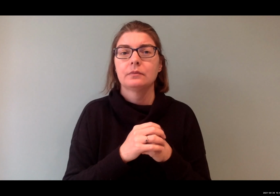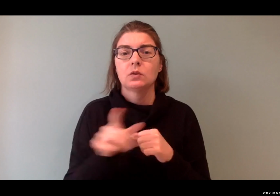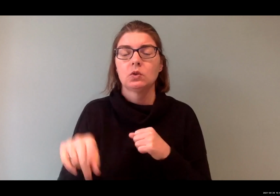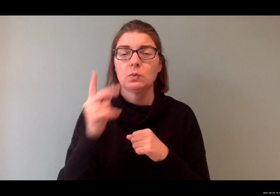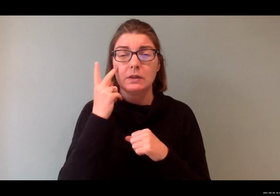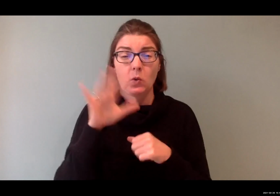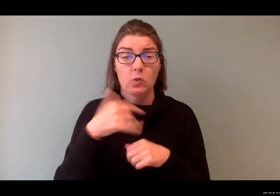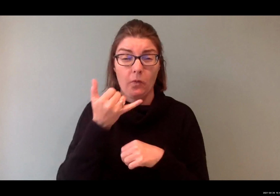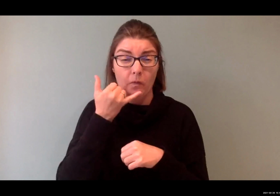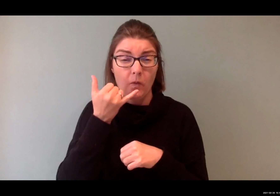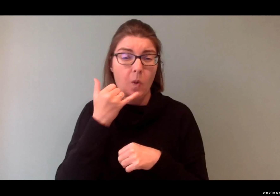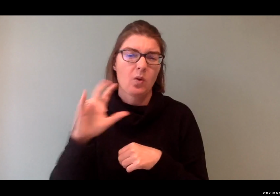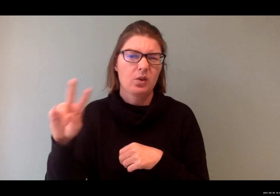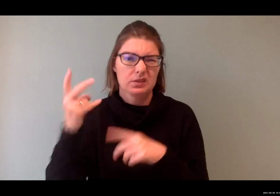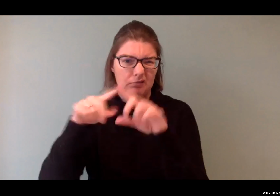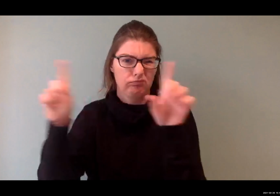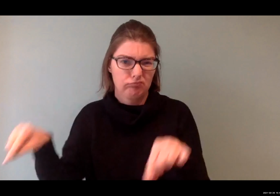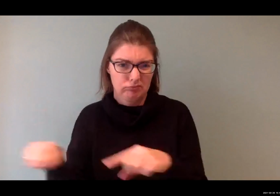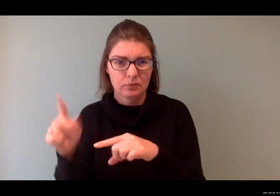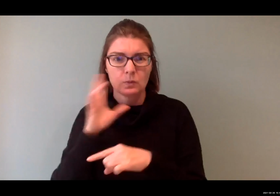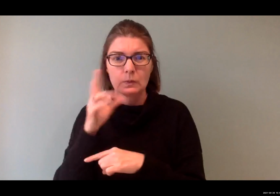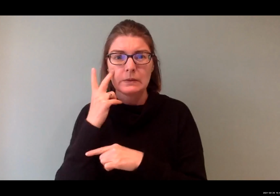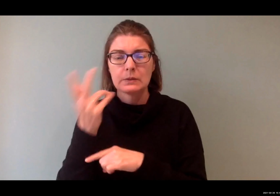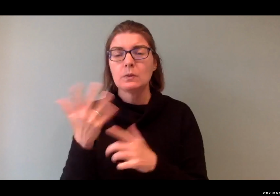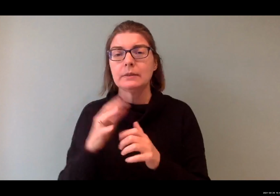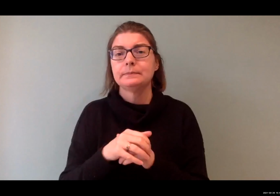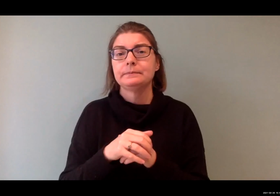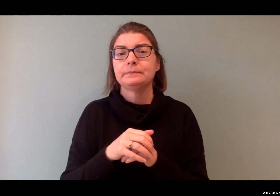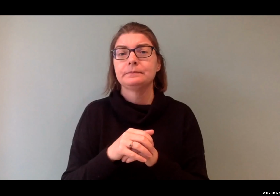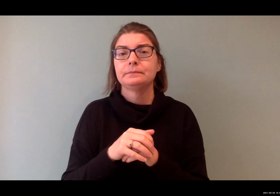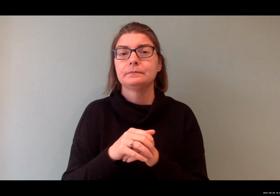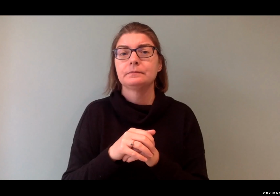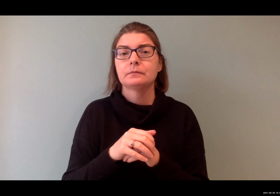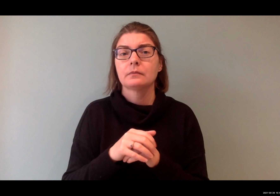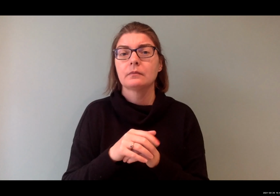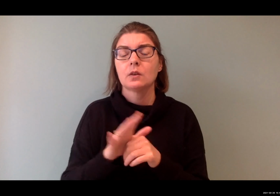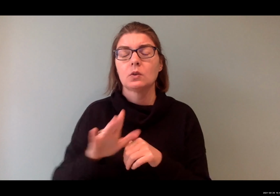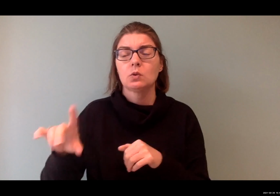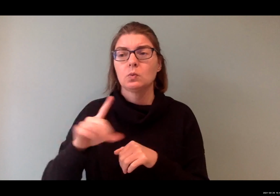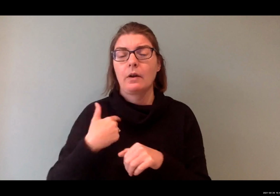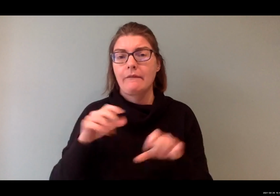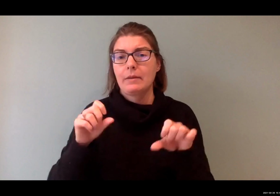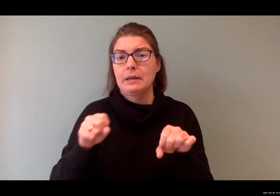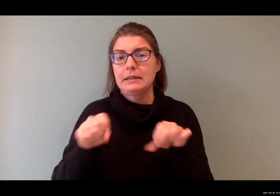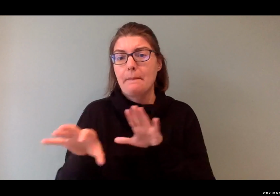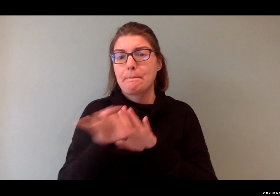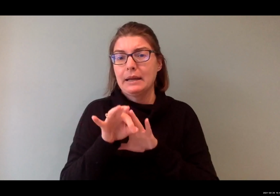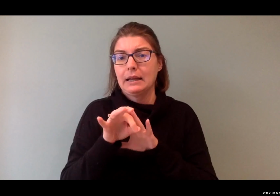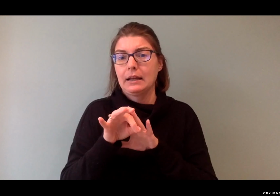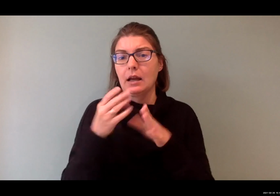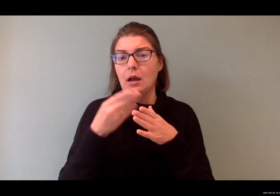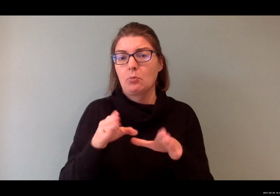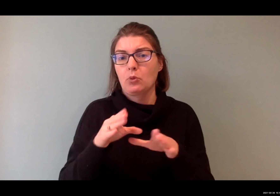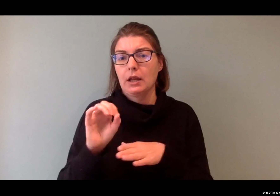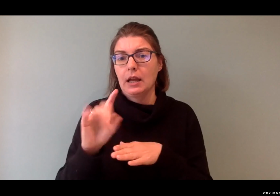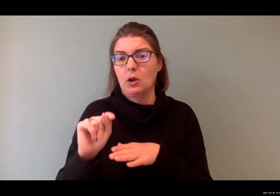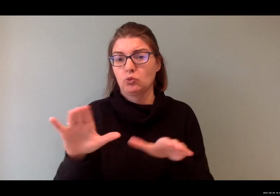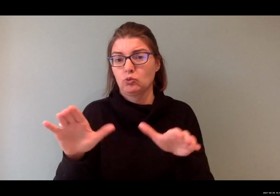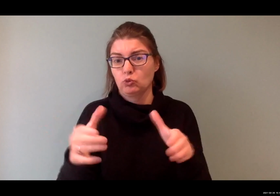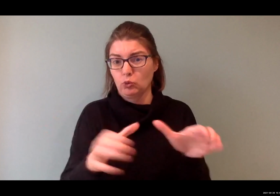your phone basically the ability to pick a breakout group, and that breakout